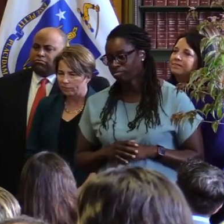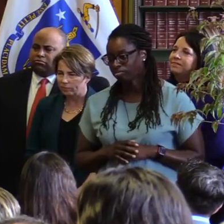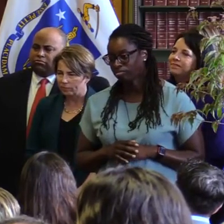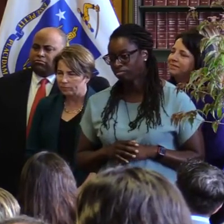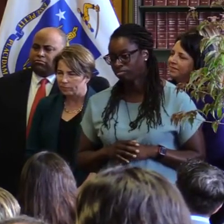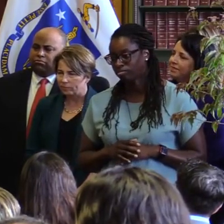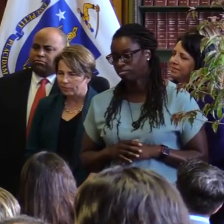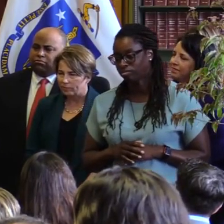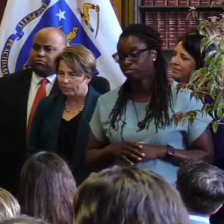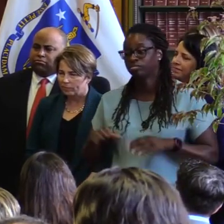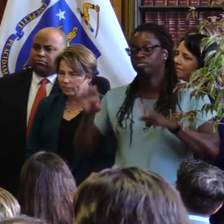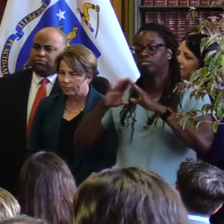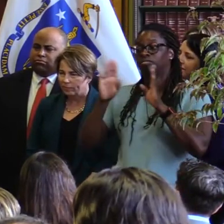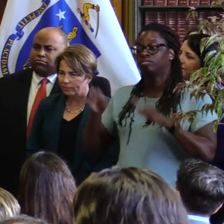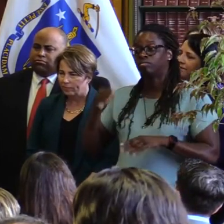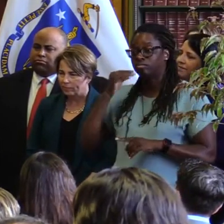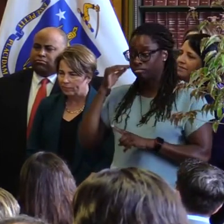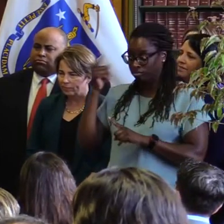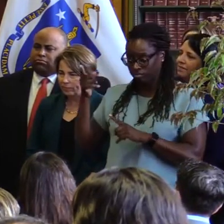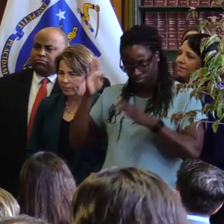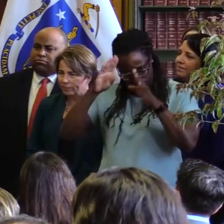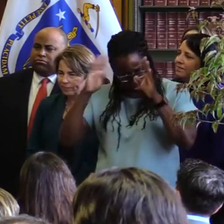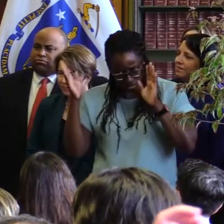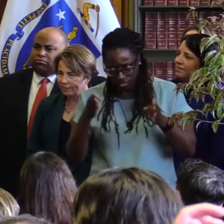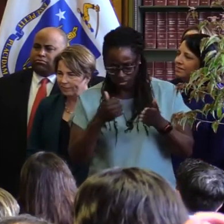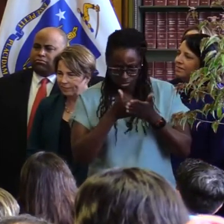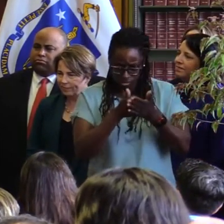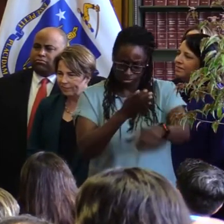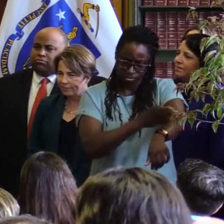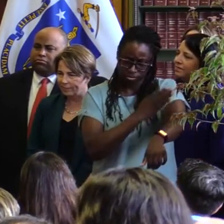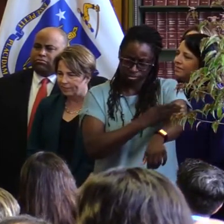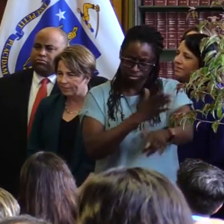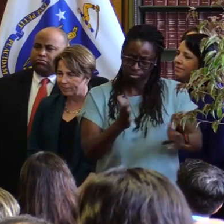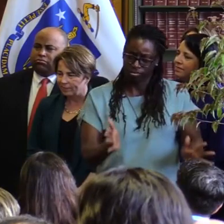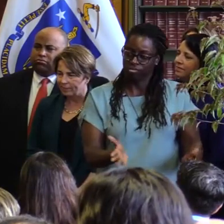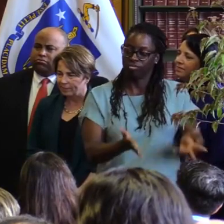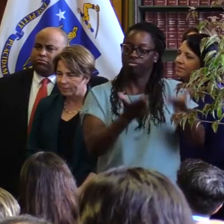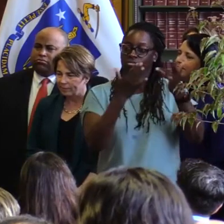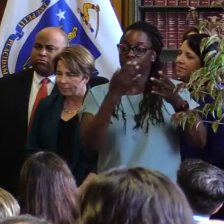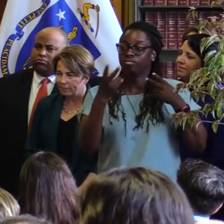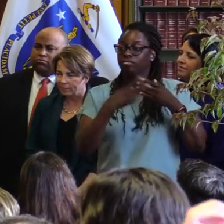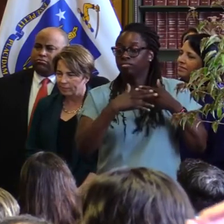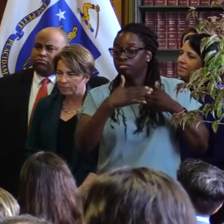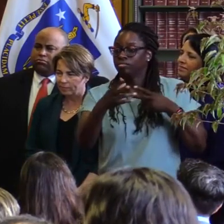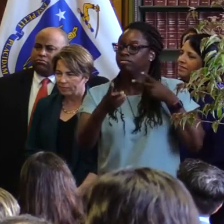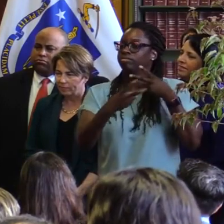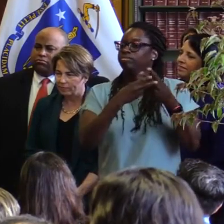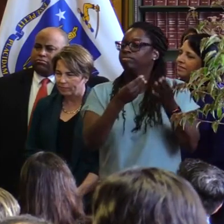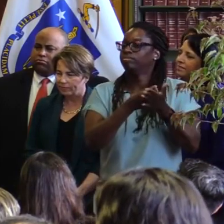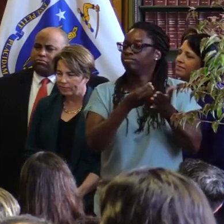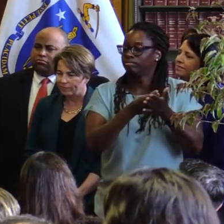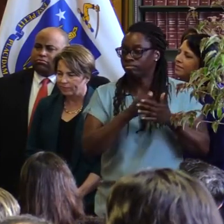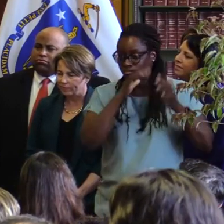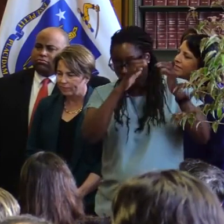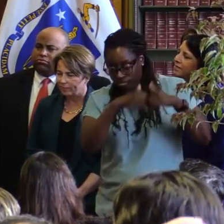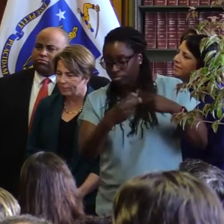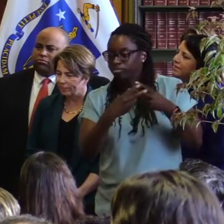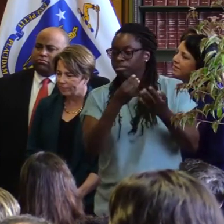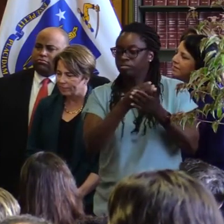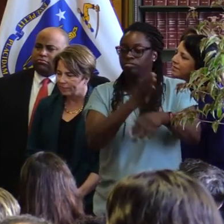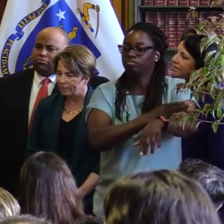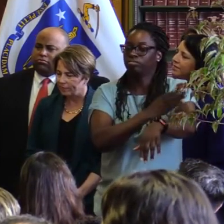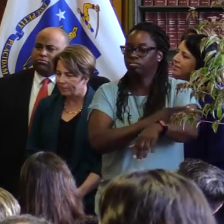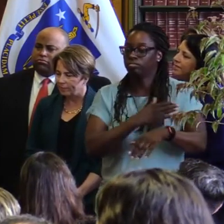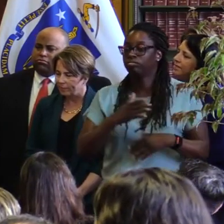Here's an opportunity to save energy over the long term, save money, but really deal with the problem that so many people have had